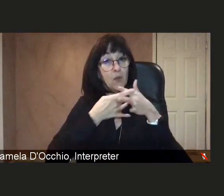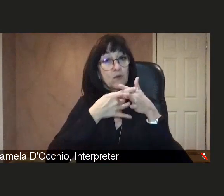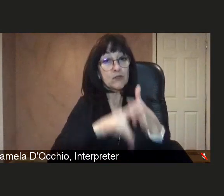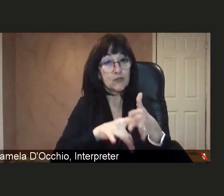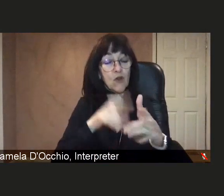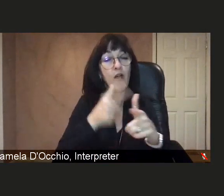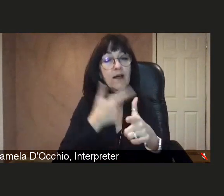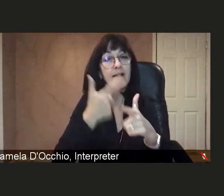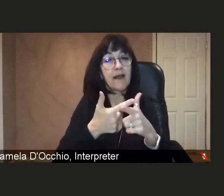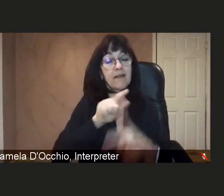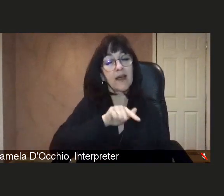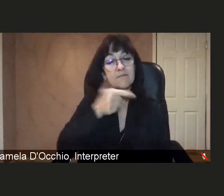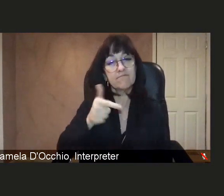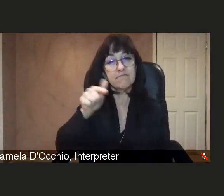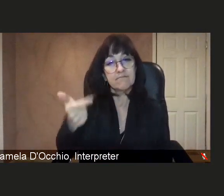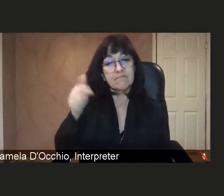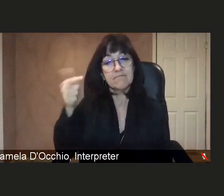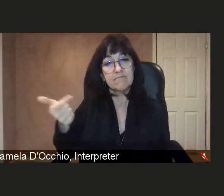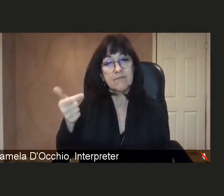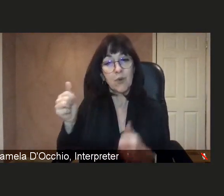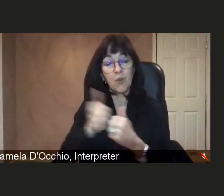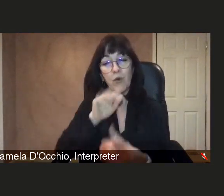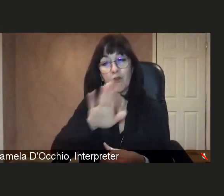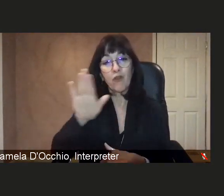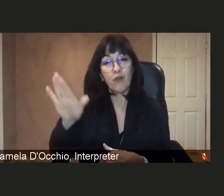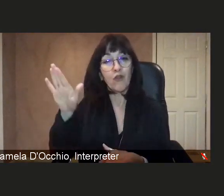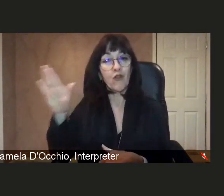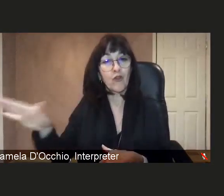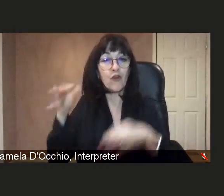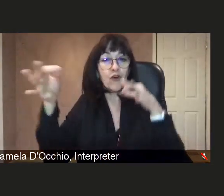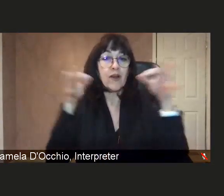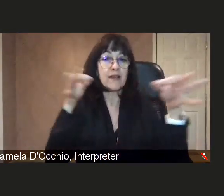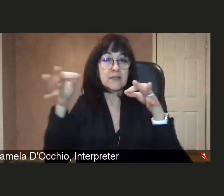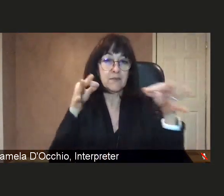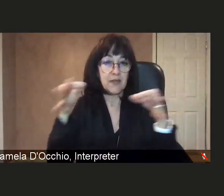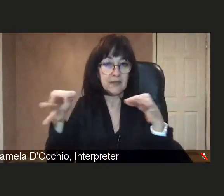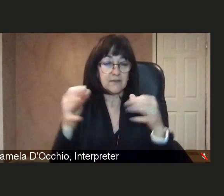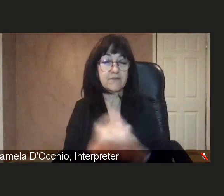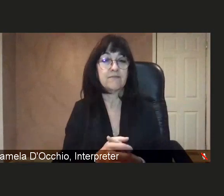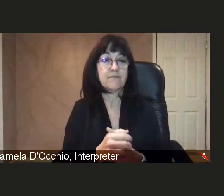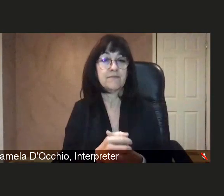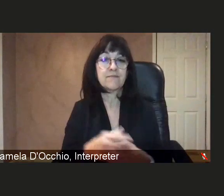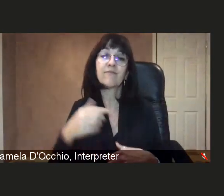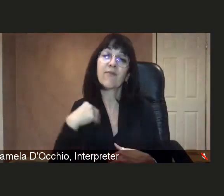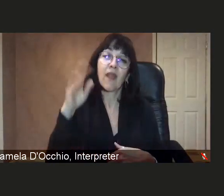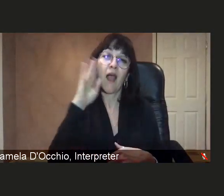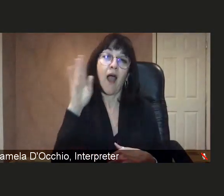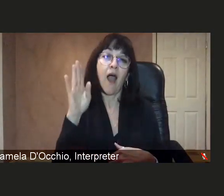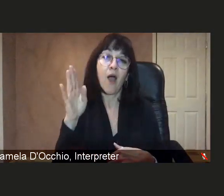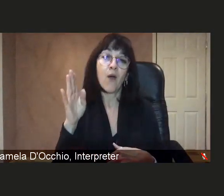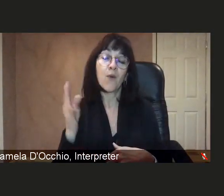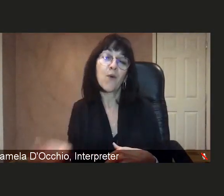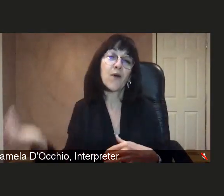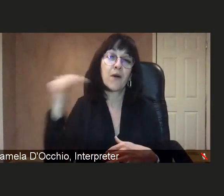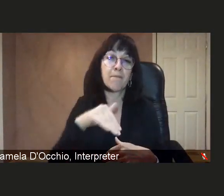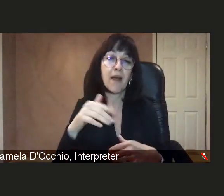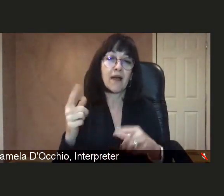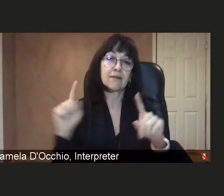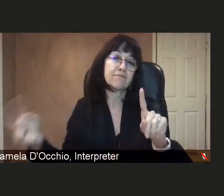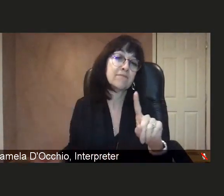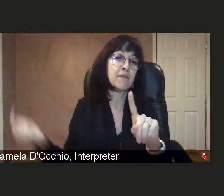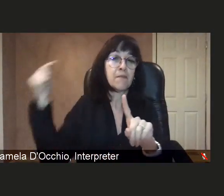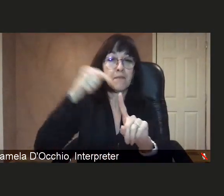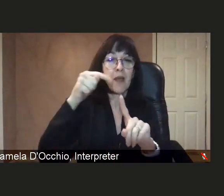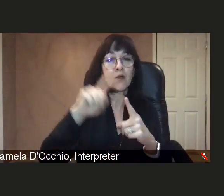questions and answers as well. Following that, I will be back to share with you my thoughts as we all work to